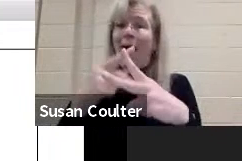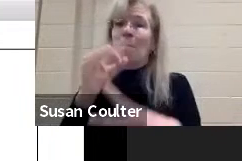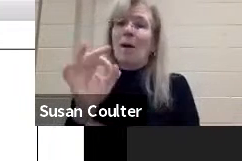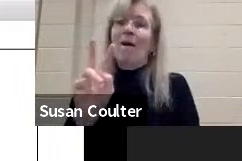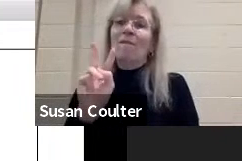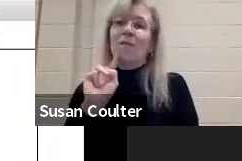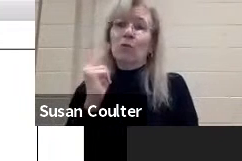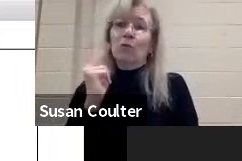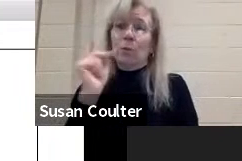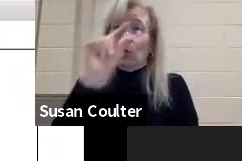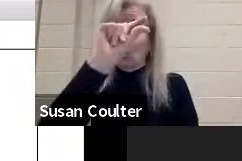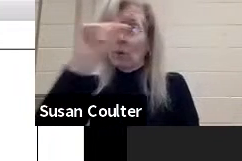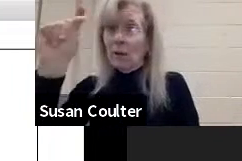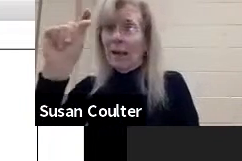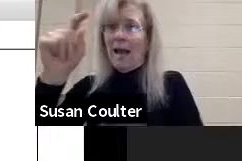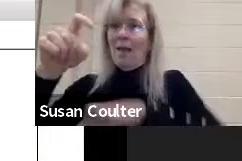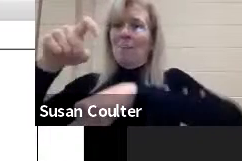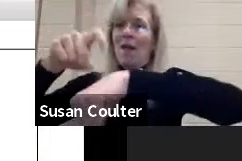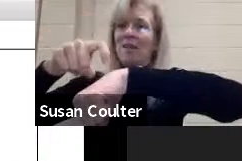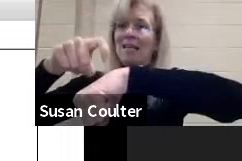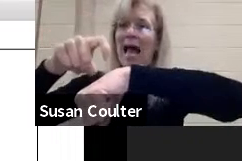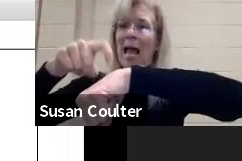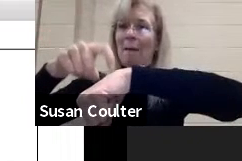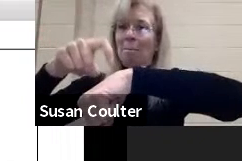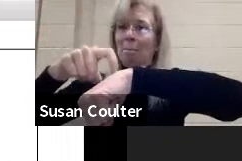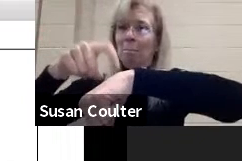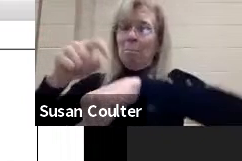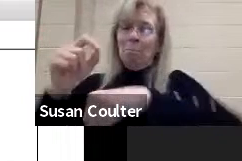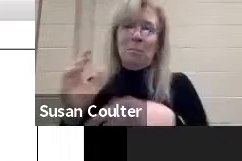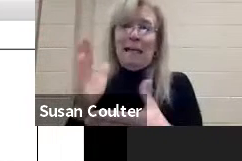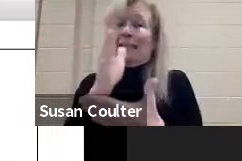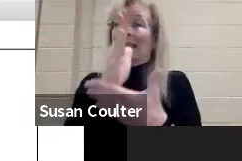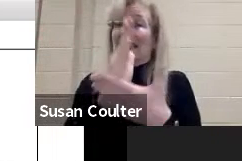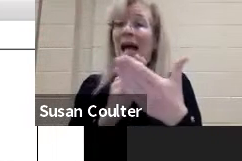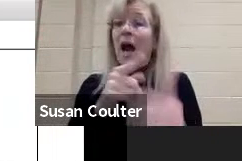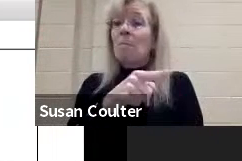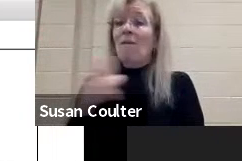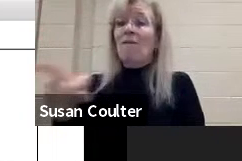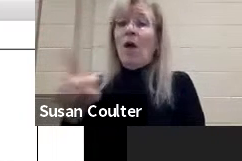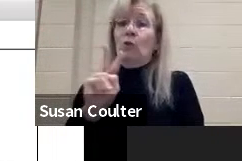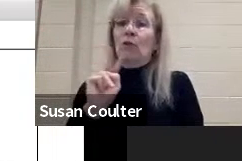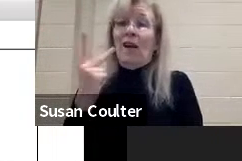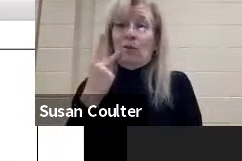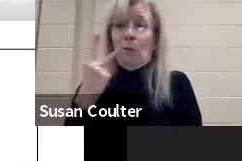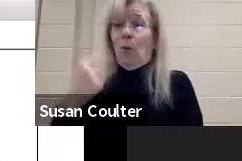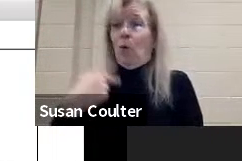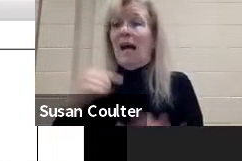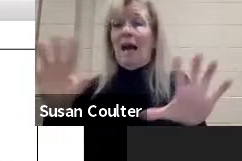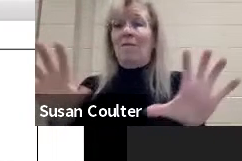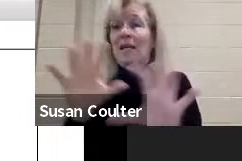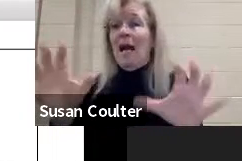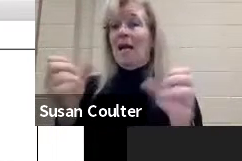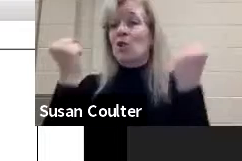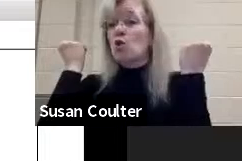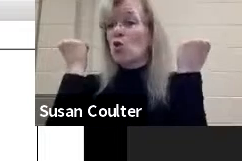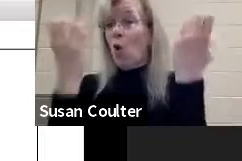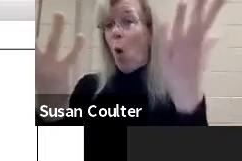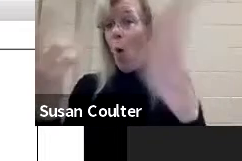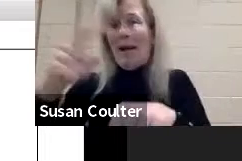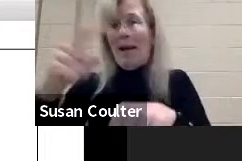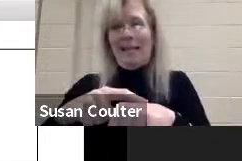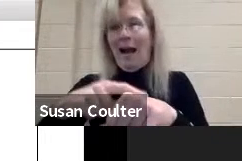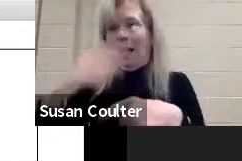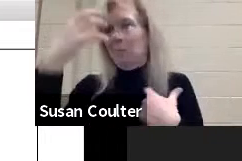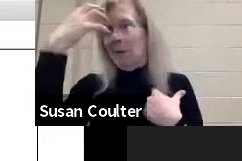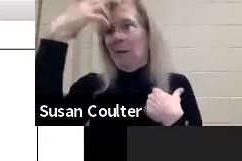the type of vegetable and then the time. Some of those vegetables I've done